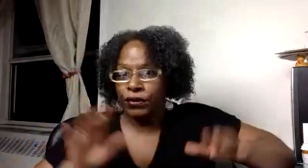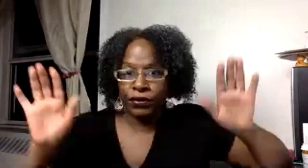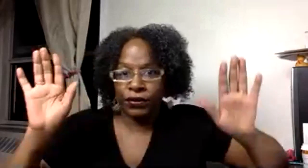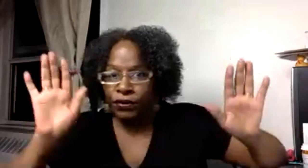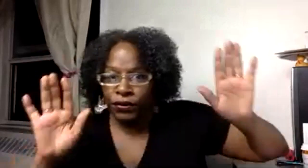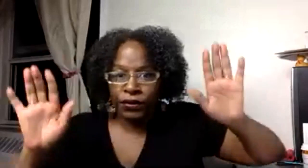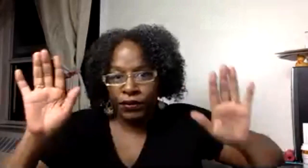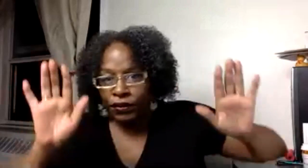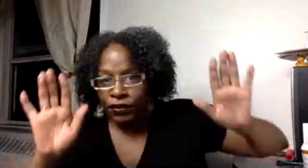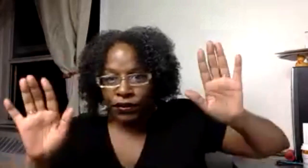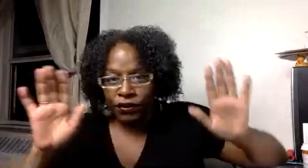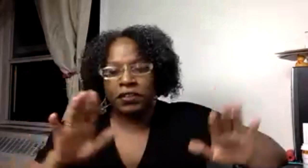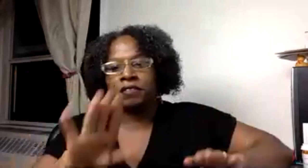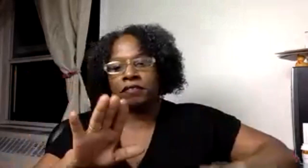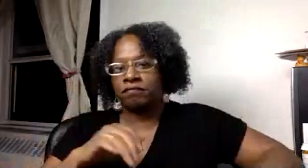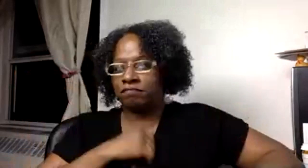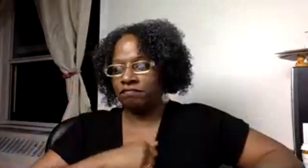I know a lot of you. I know a lot of you are single, so let me know.